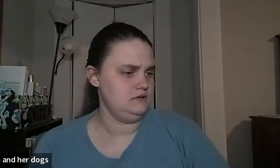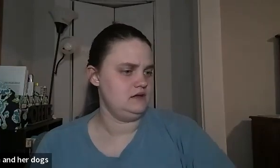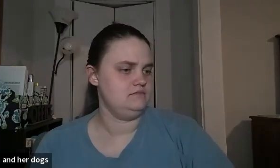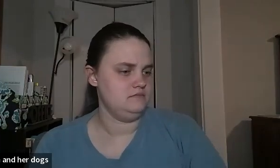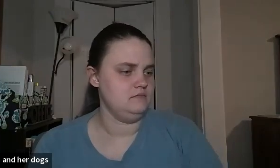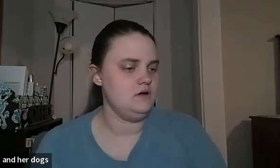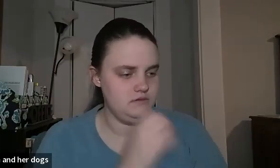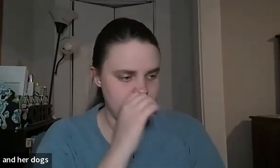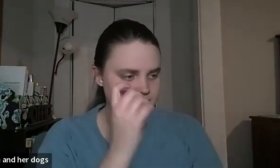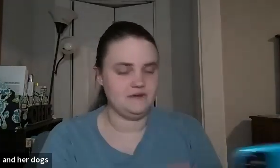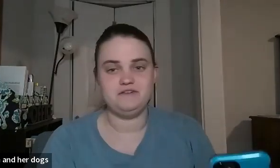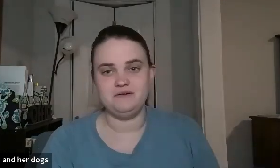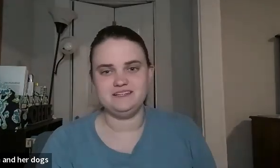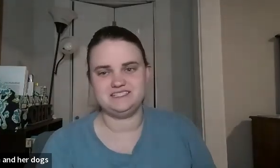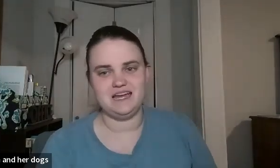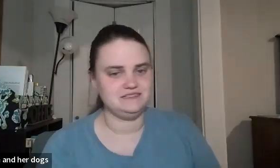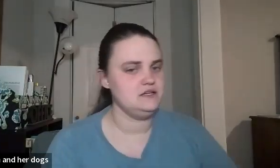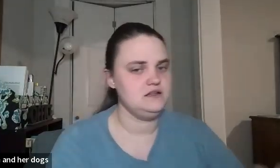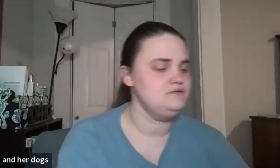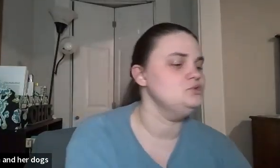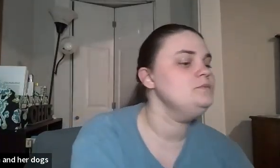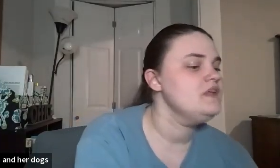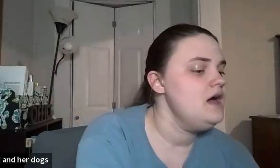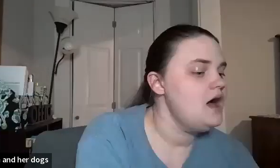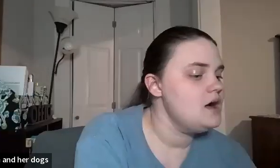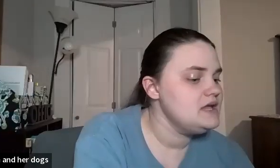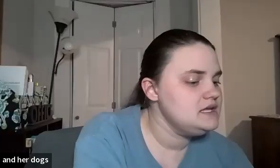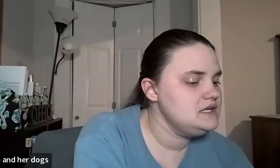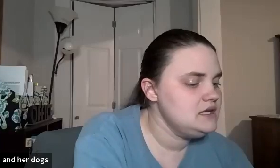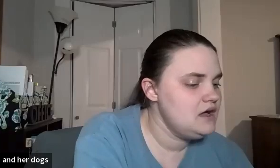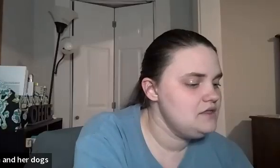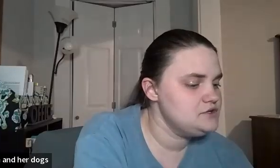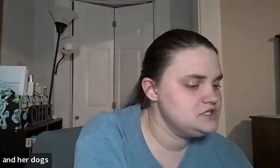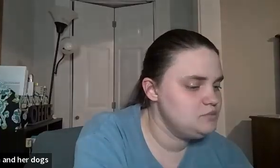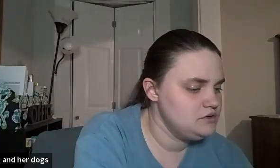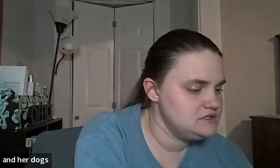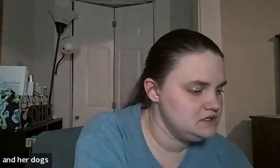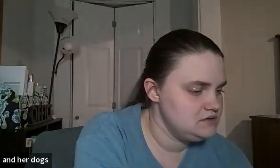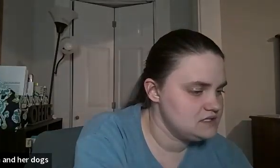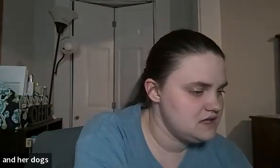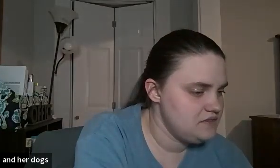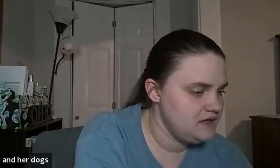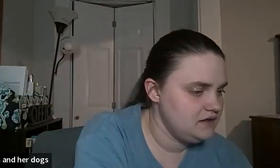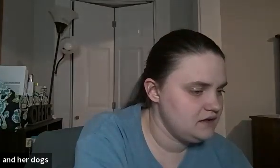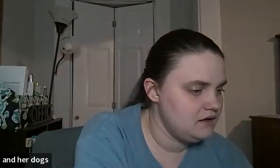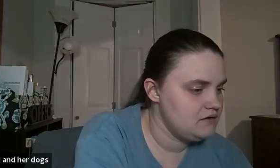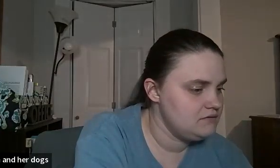Okay. All right. My phone is just acting like a fool. Any other sports that you guys can think of?